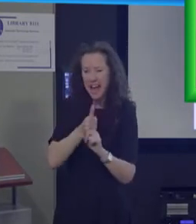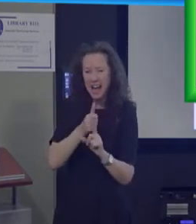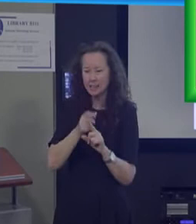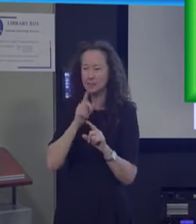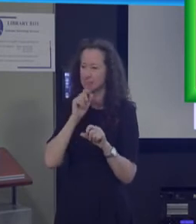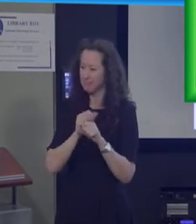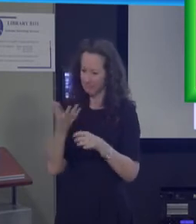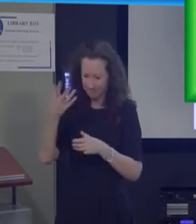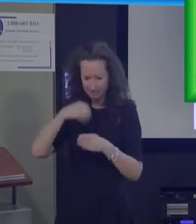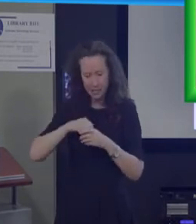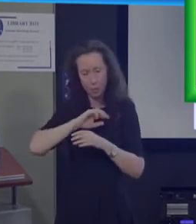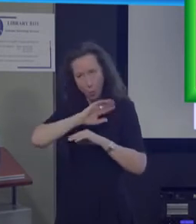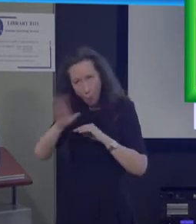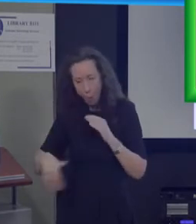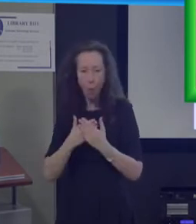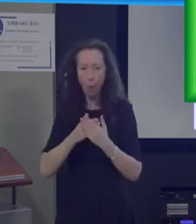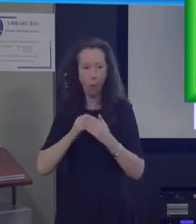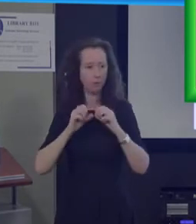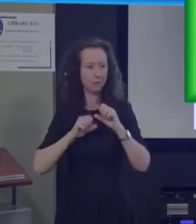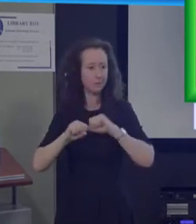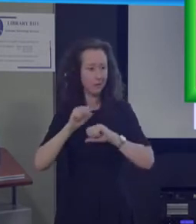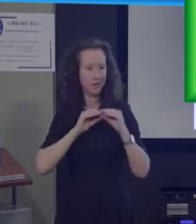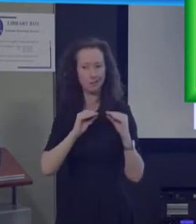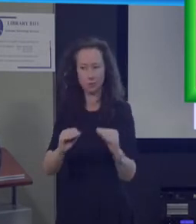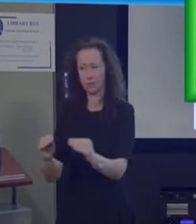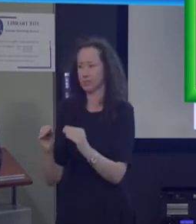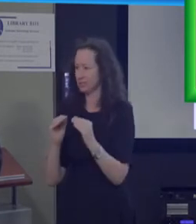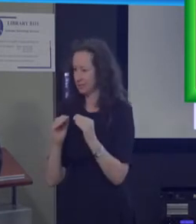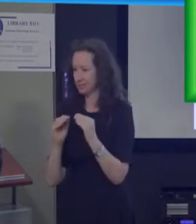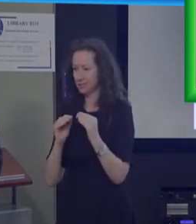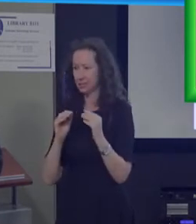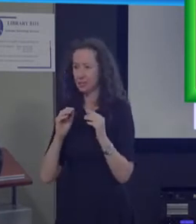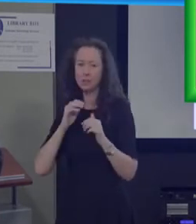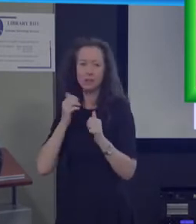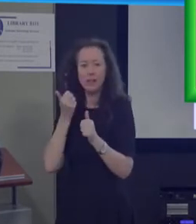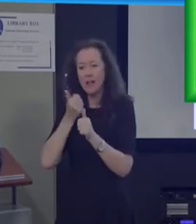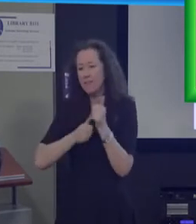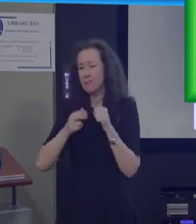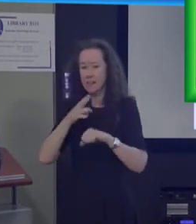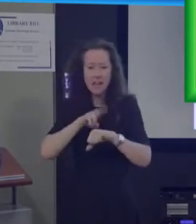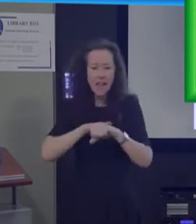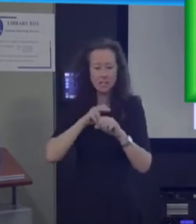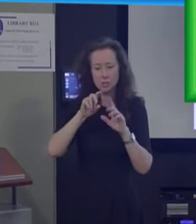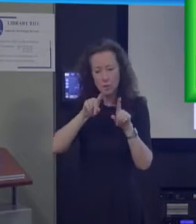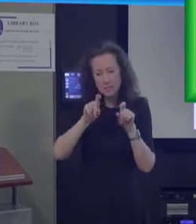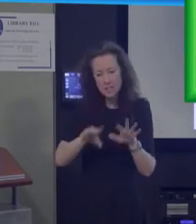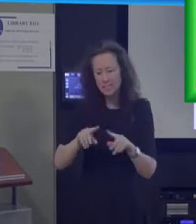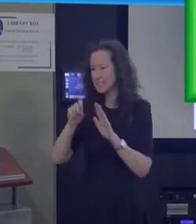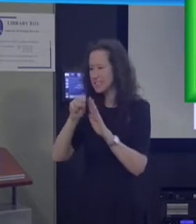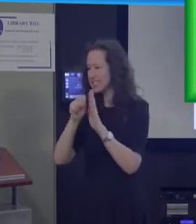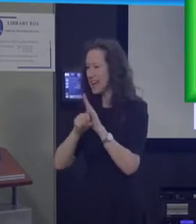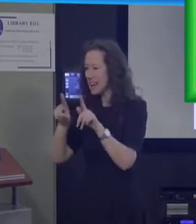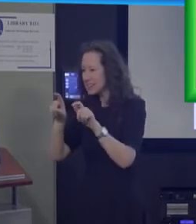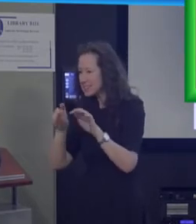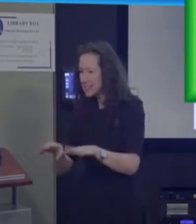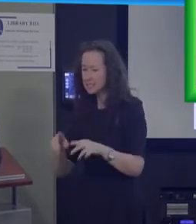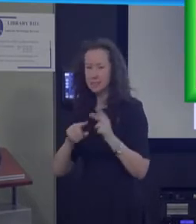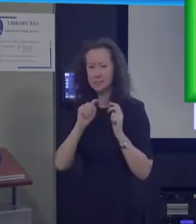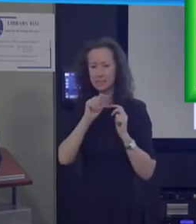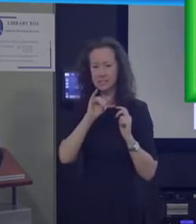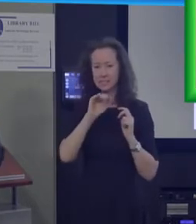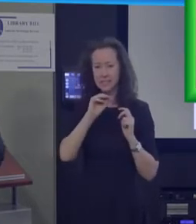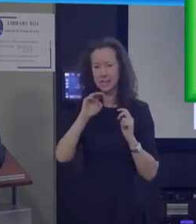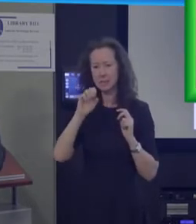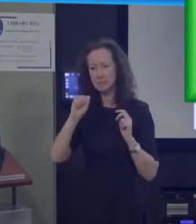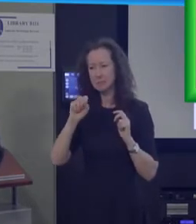science instruction. It's included in all the national and state assessments in the United States. It's included in the TIMSS and PISA,